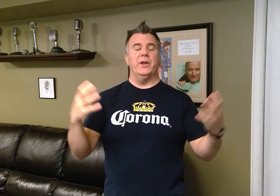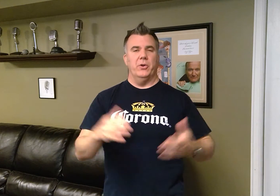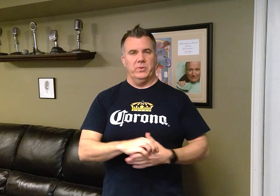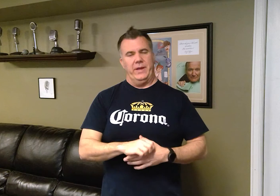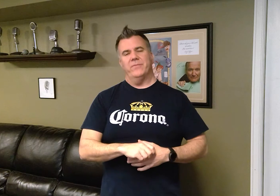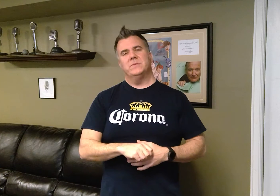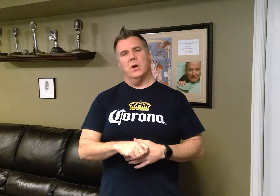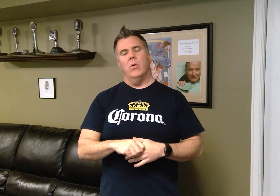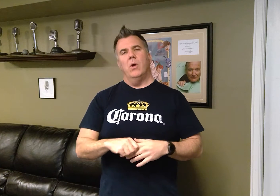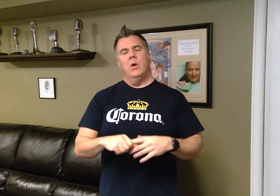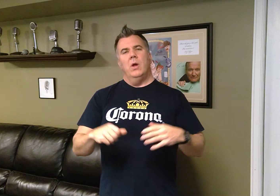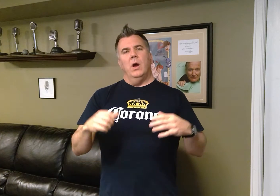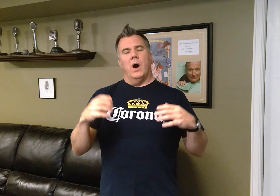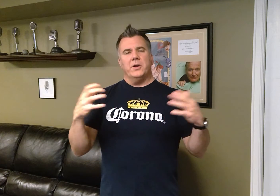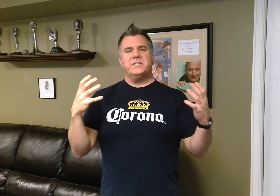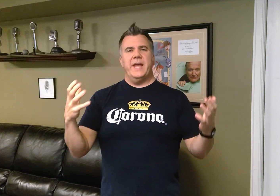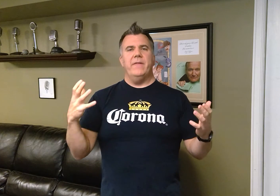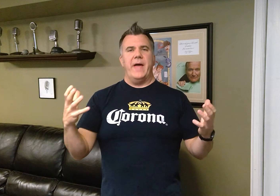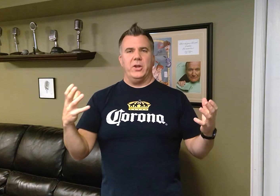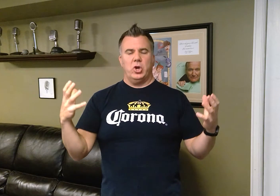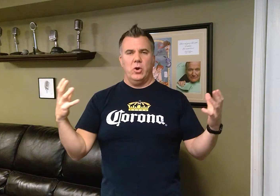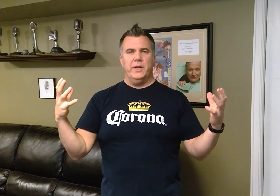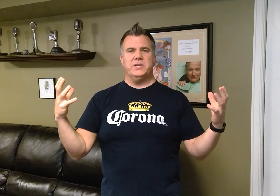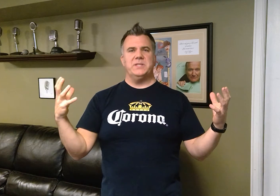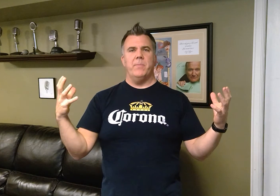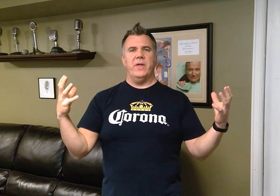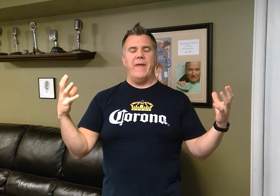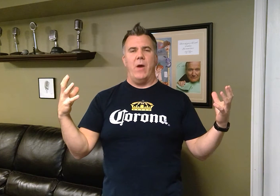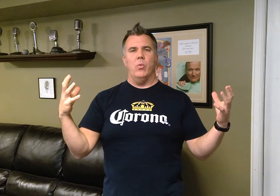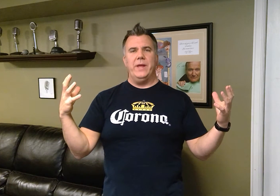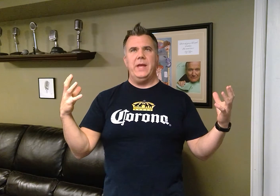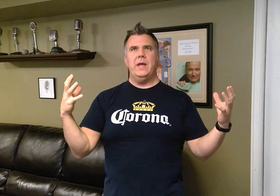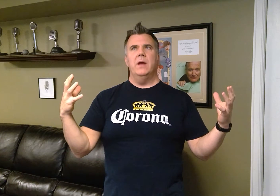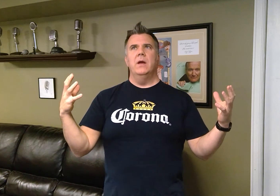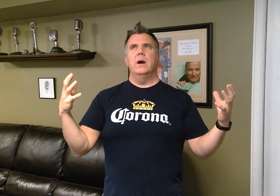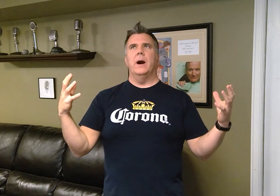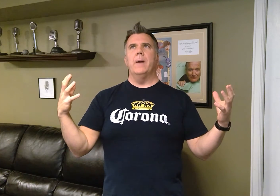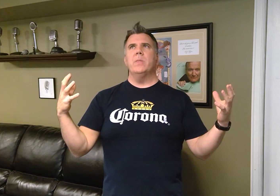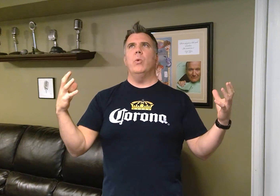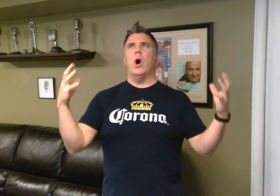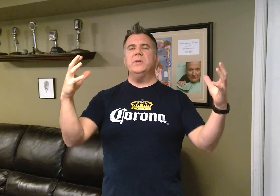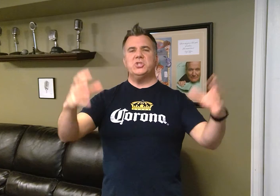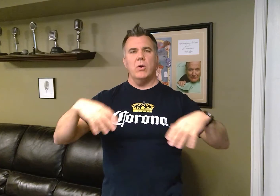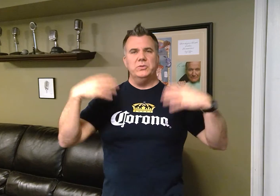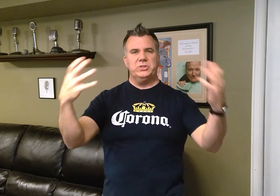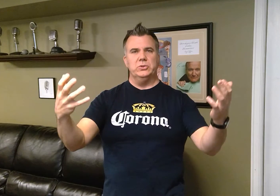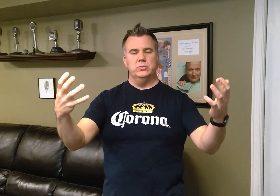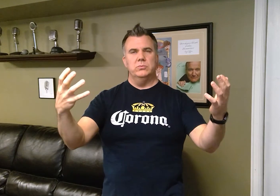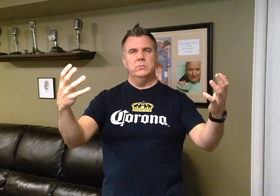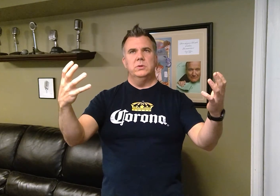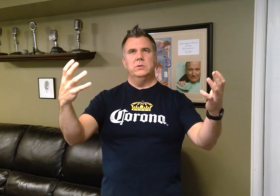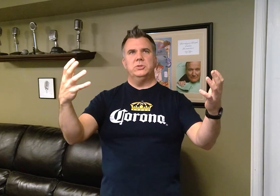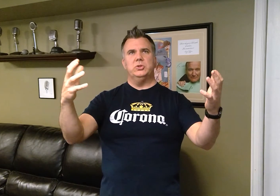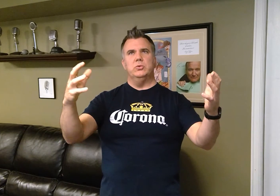in your belief. So understand that courage is something that we always struggle to